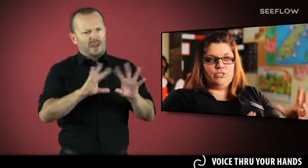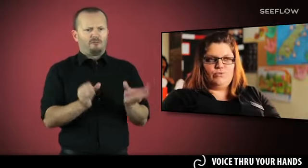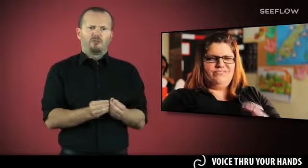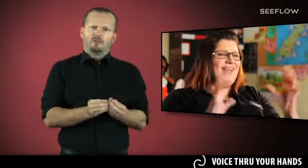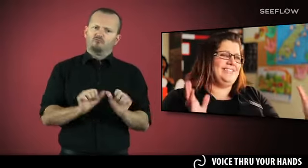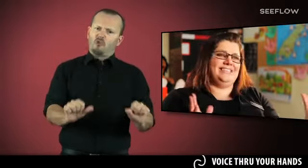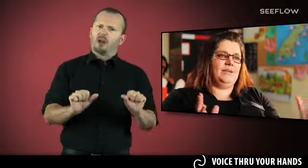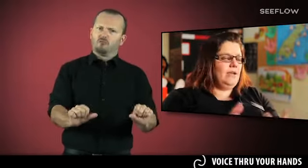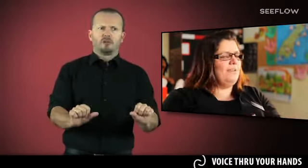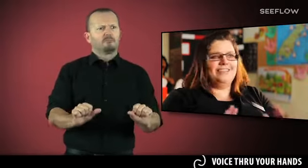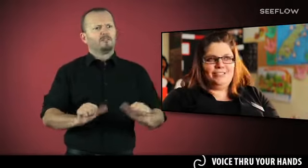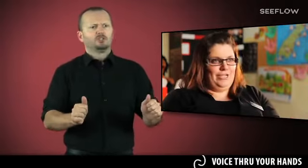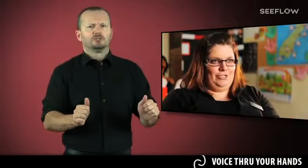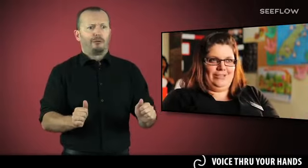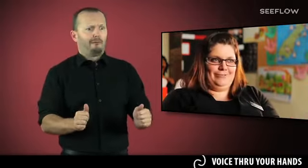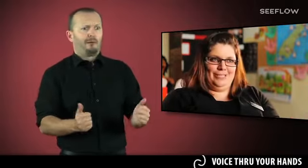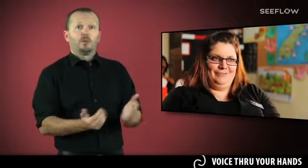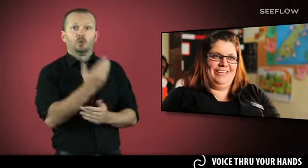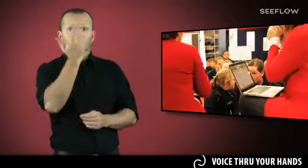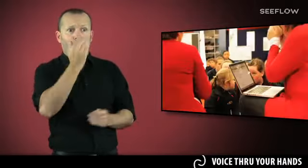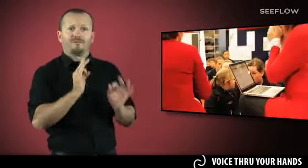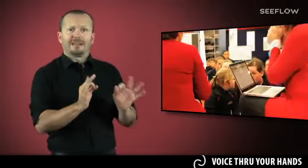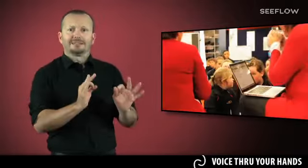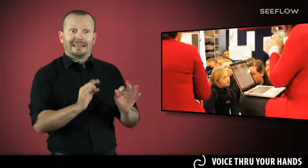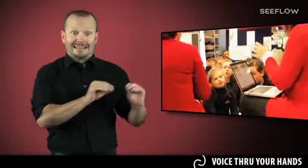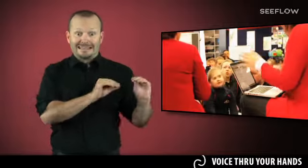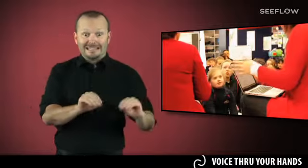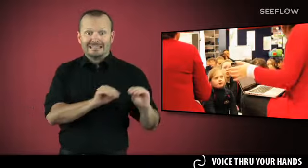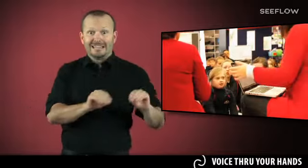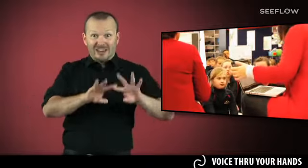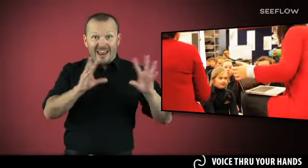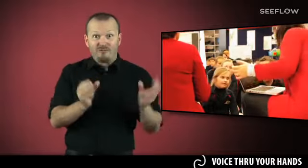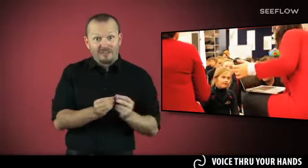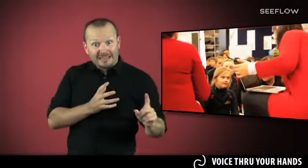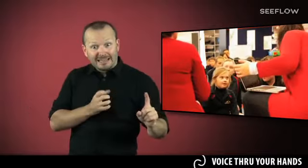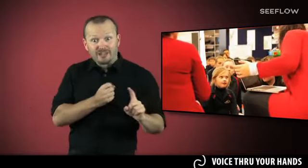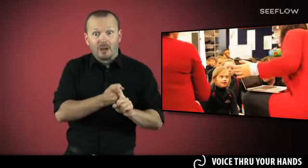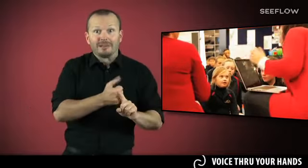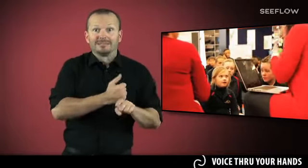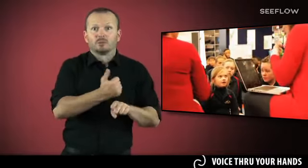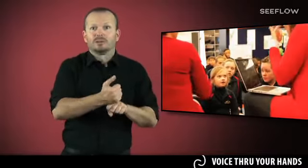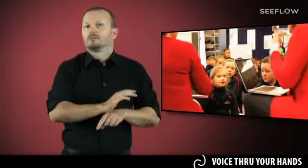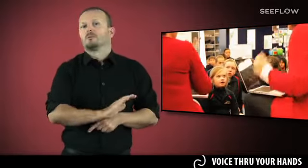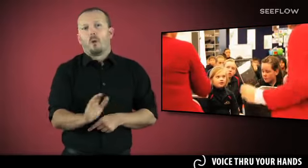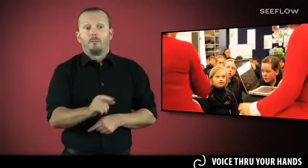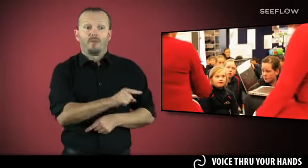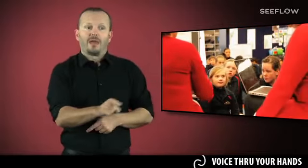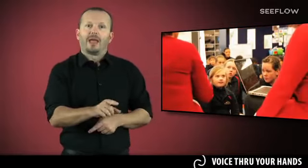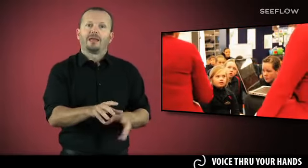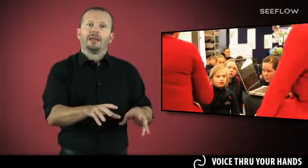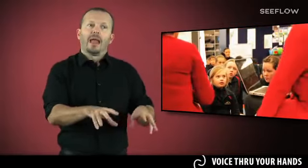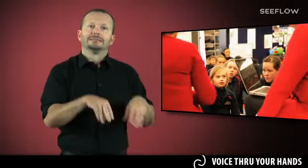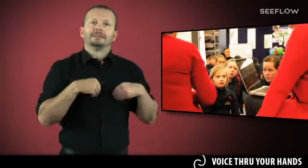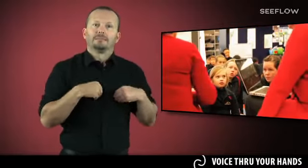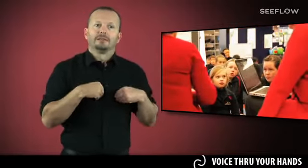the new school was fantastic, but they didn't teach her that in 6 weeks. But what they did do is they embraced the signing. So that